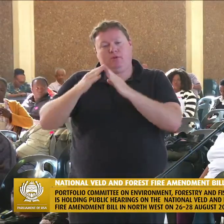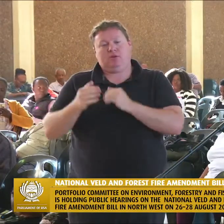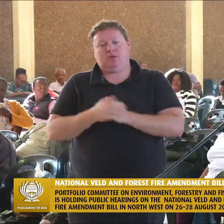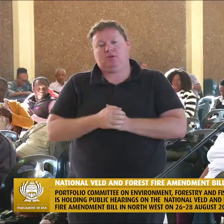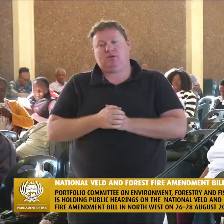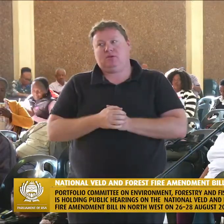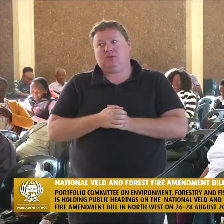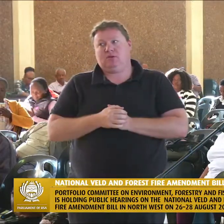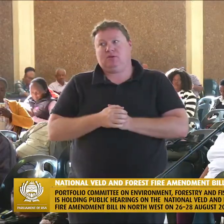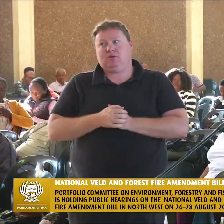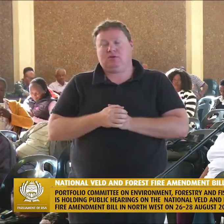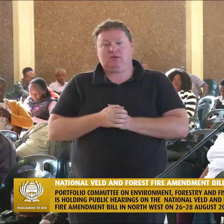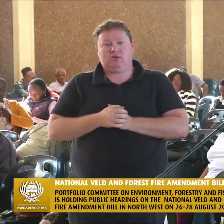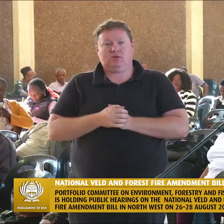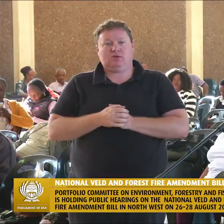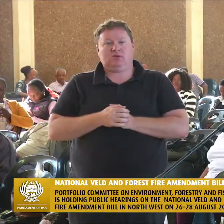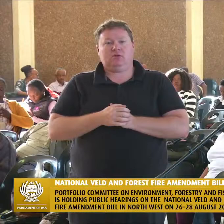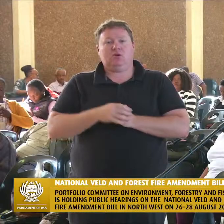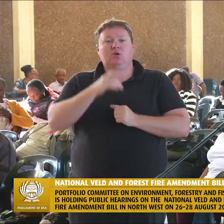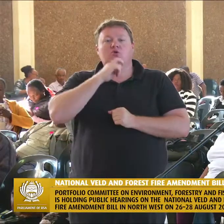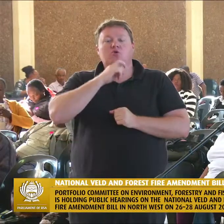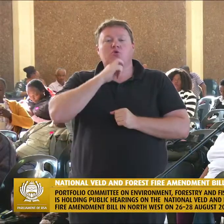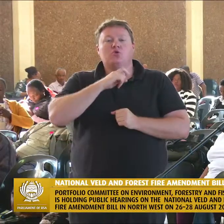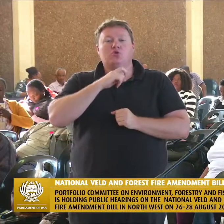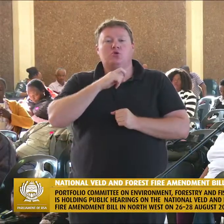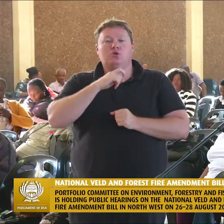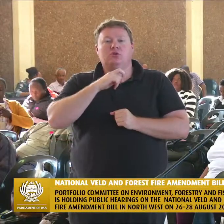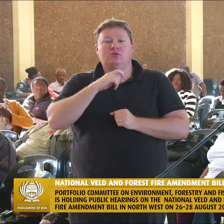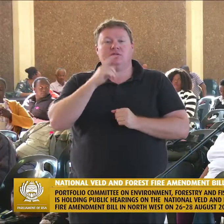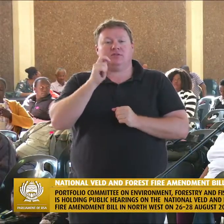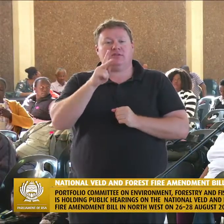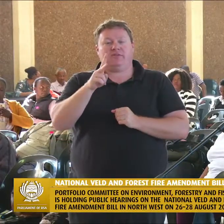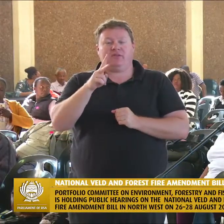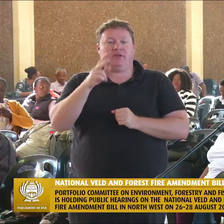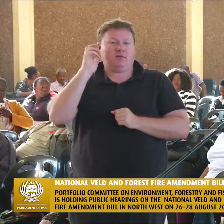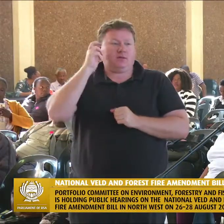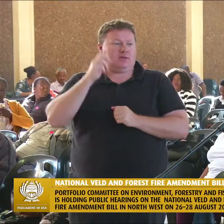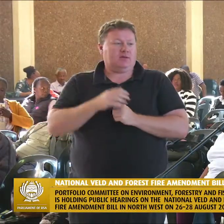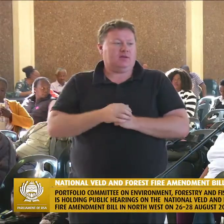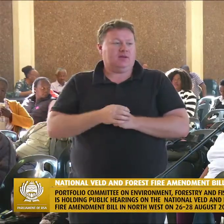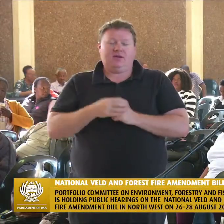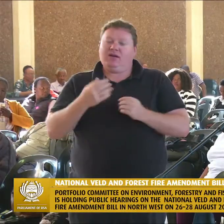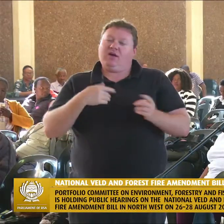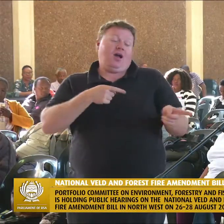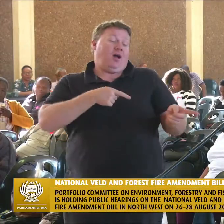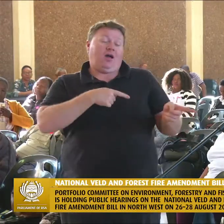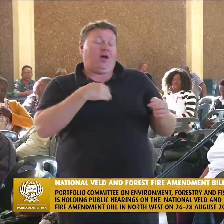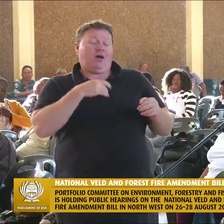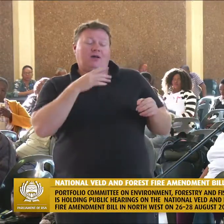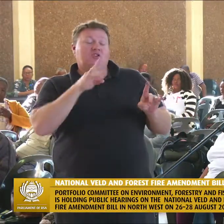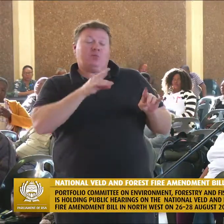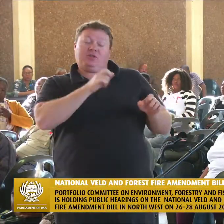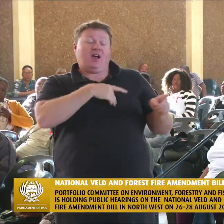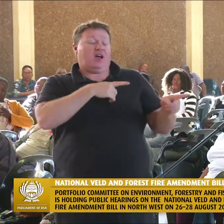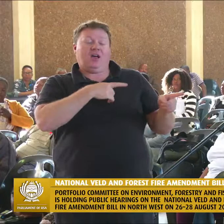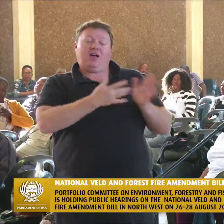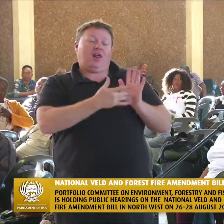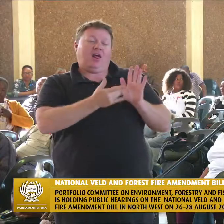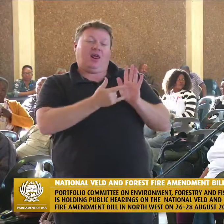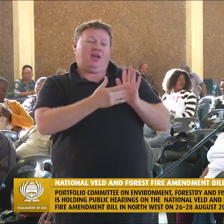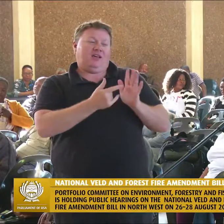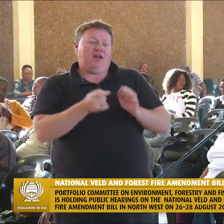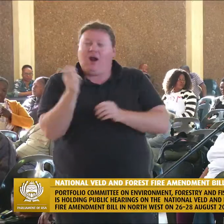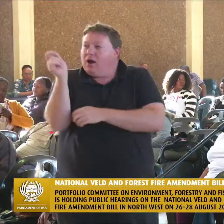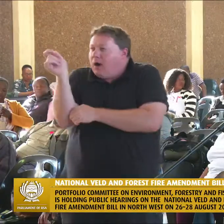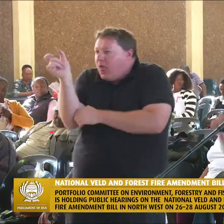mr chairman the use of television praise and radio hi mr stoker taking advantage of it uh